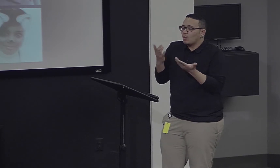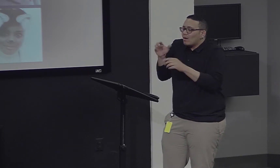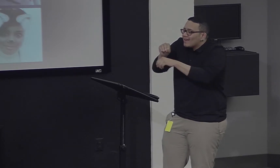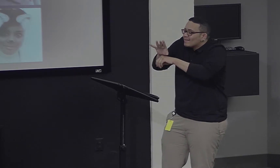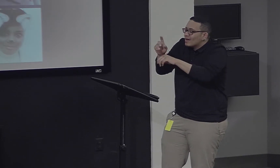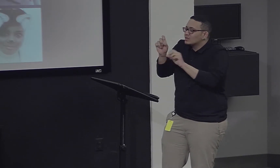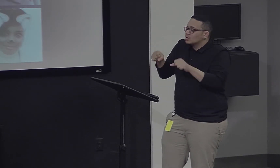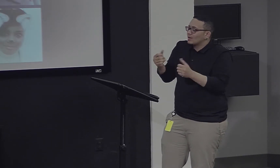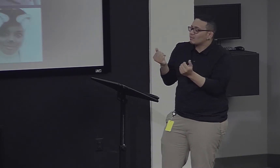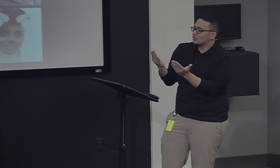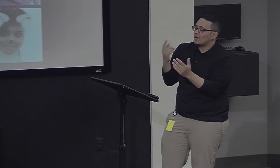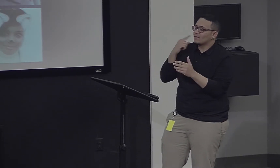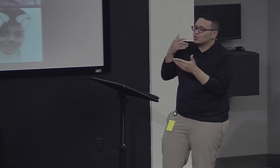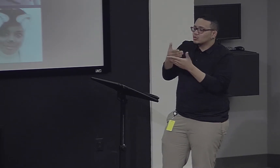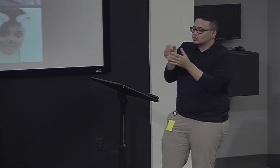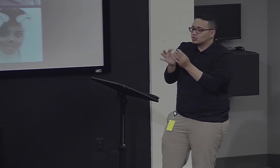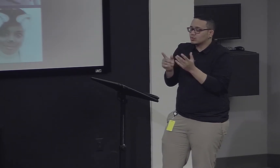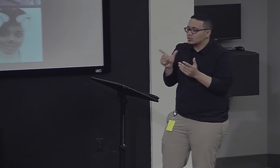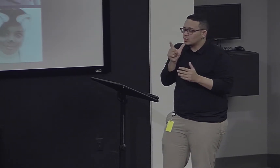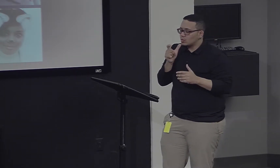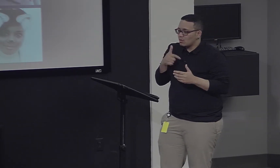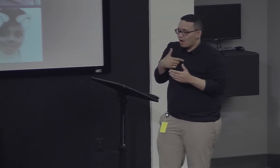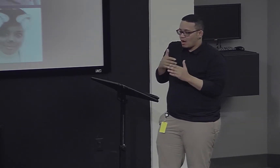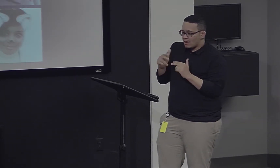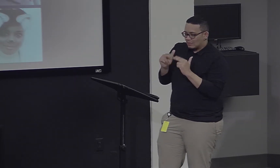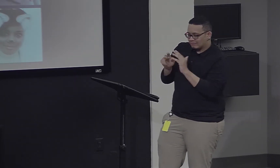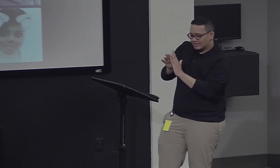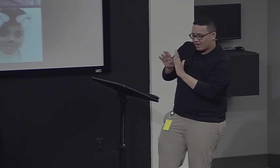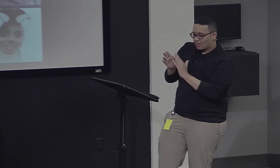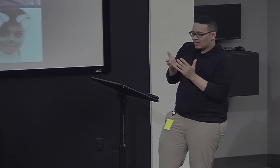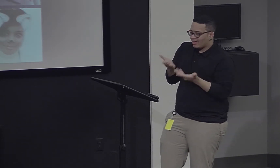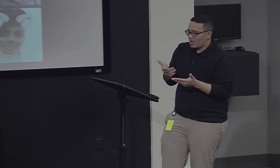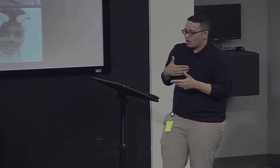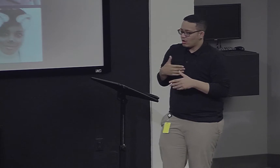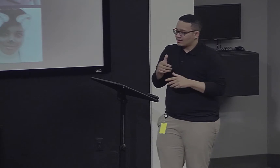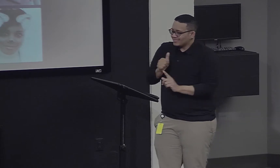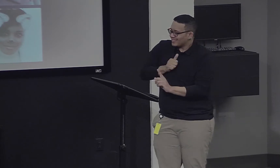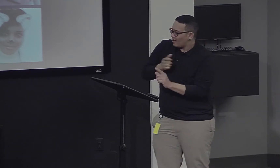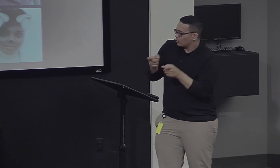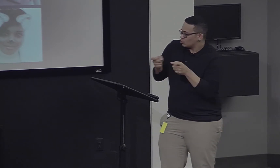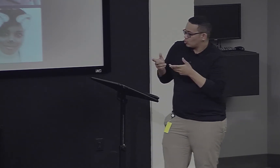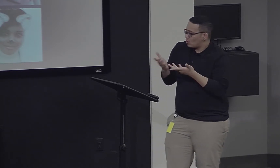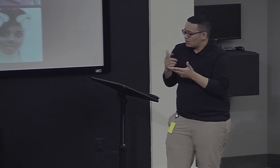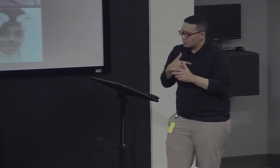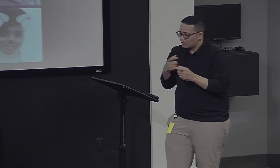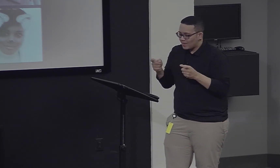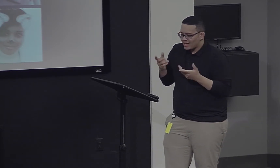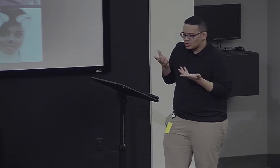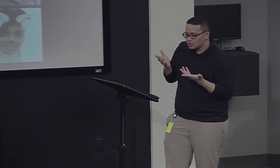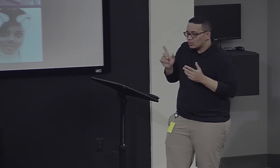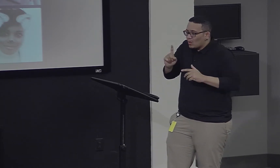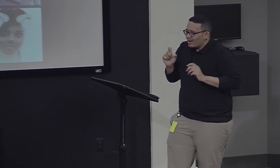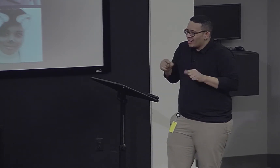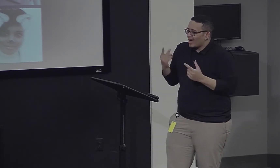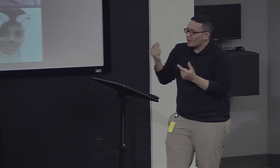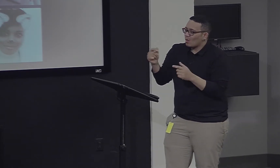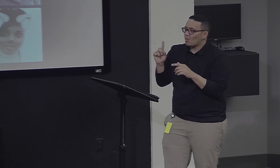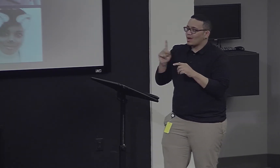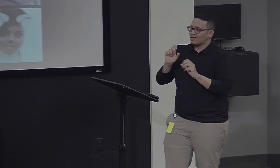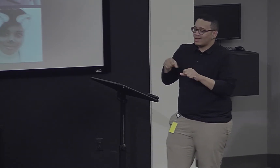use. What advice would you provide for a new interpreter who is still developing themselves as a